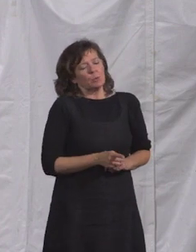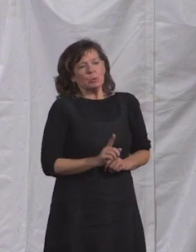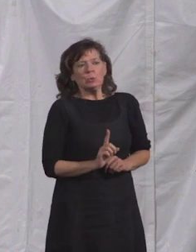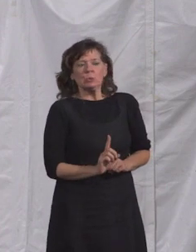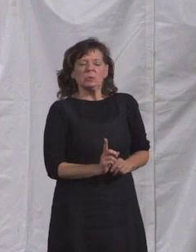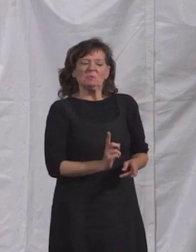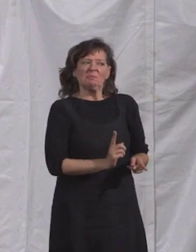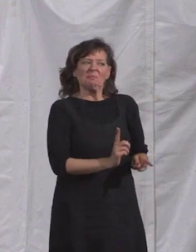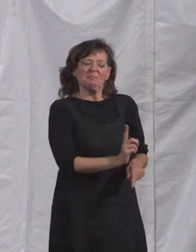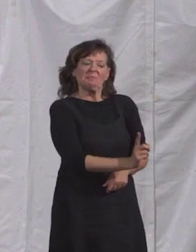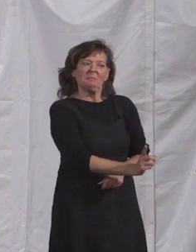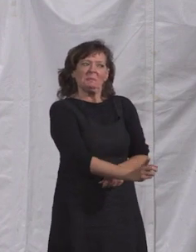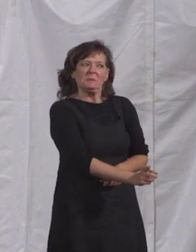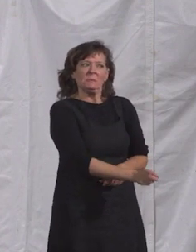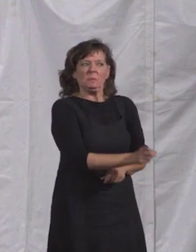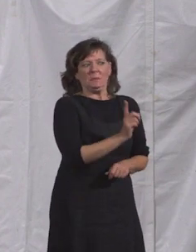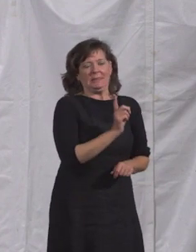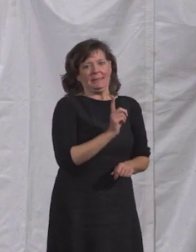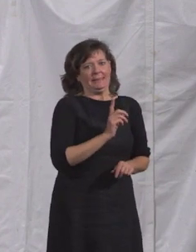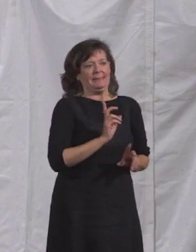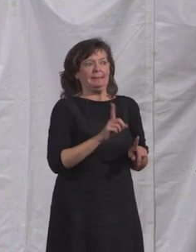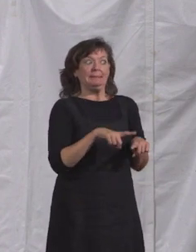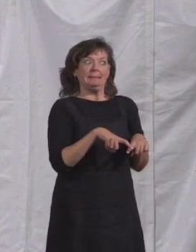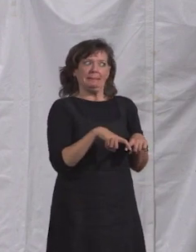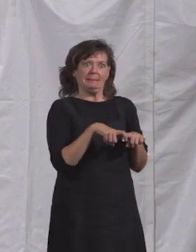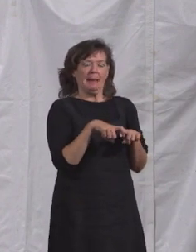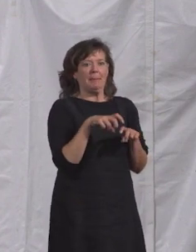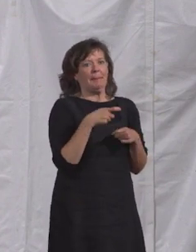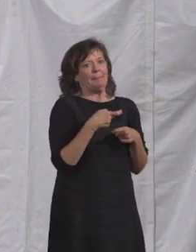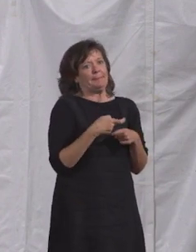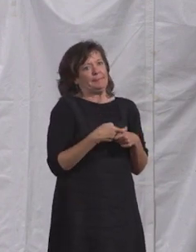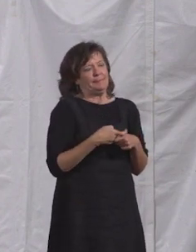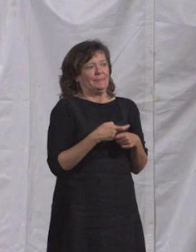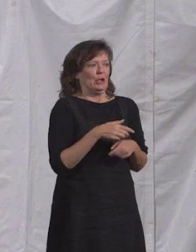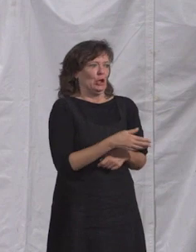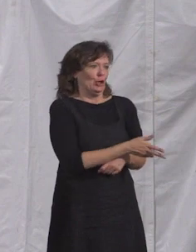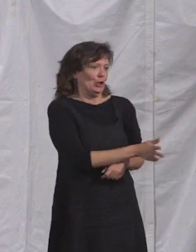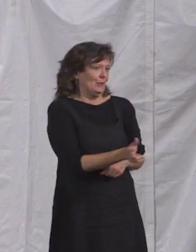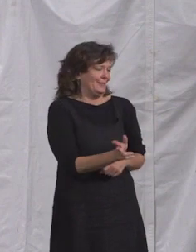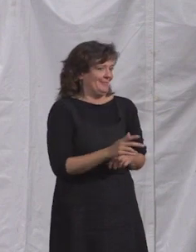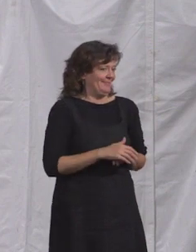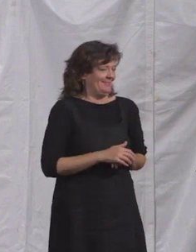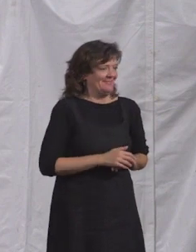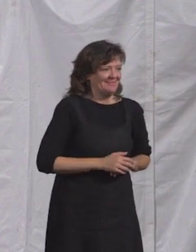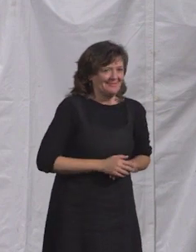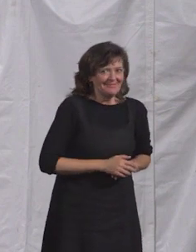And if you missed the curve, you went off the road and there were about 10 trees and then there was a cliff. A